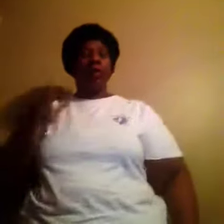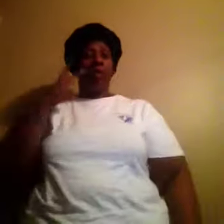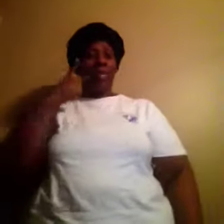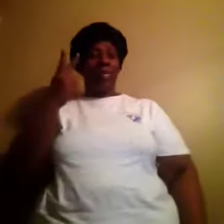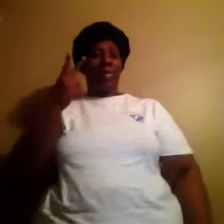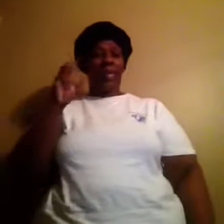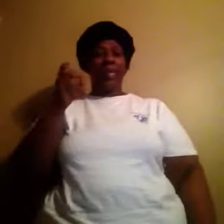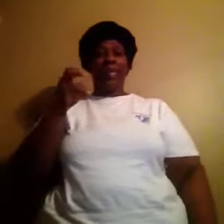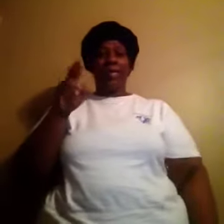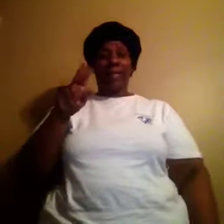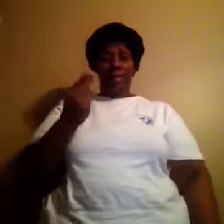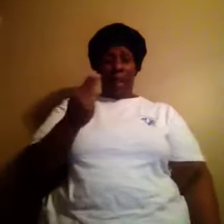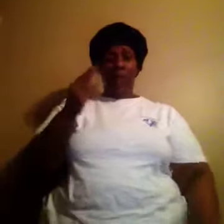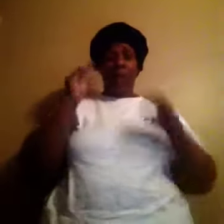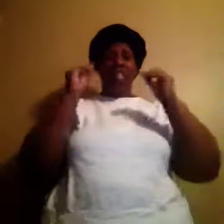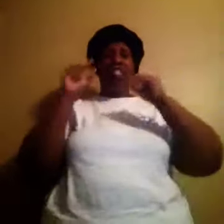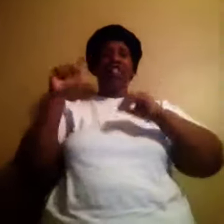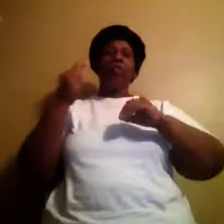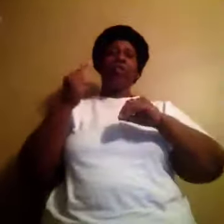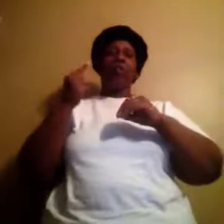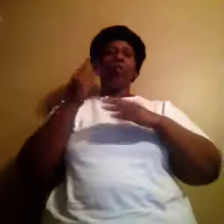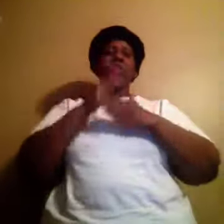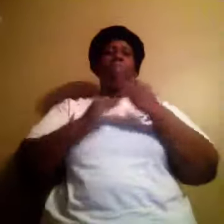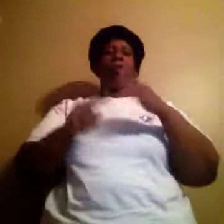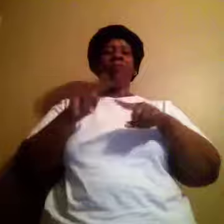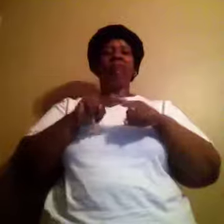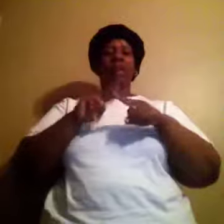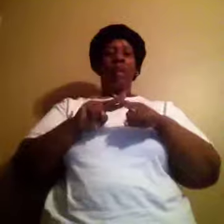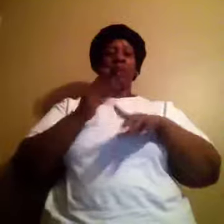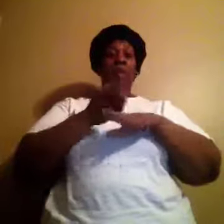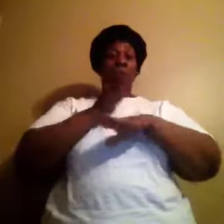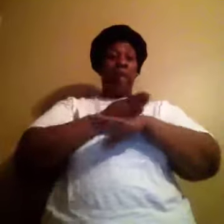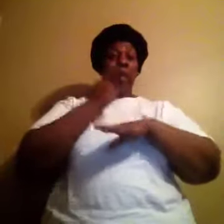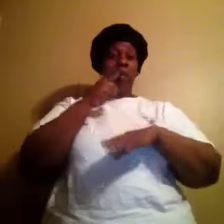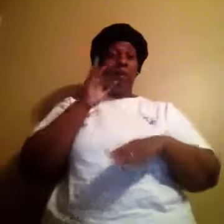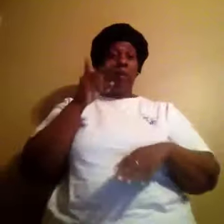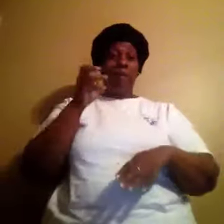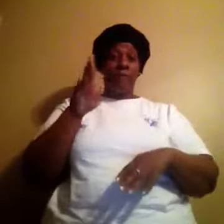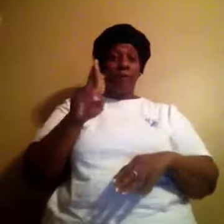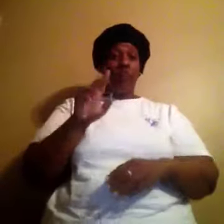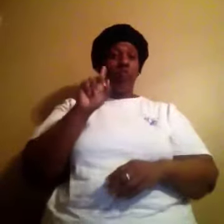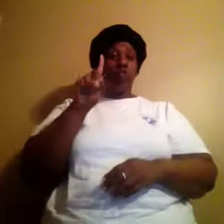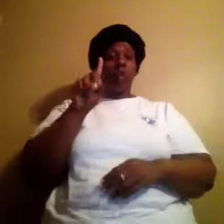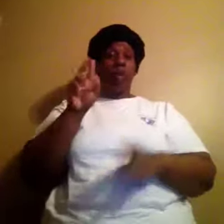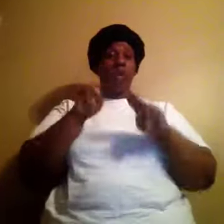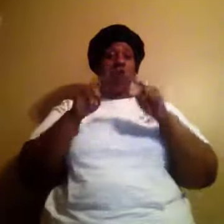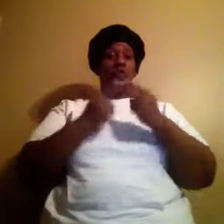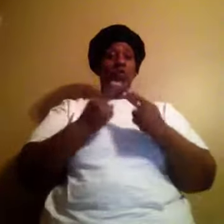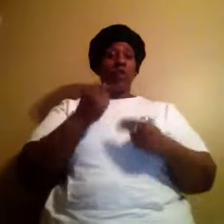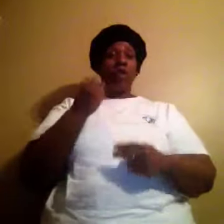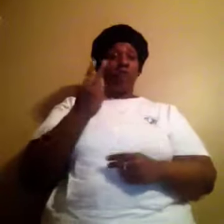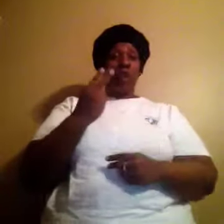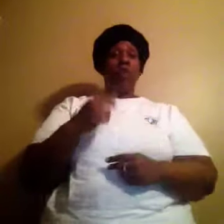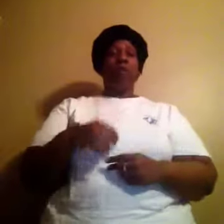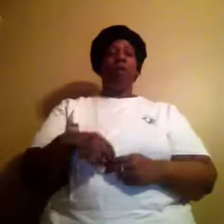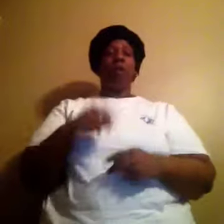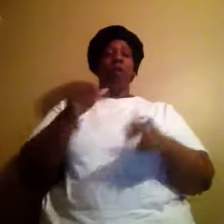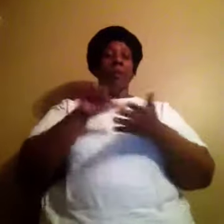watch Sarah teach the first part of the vocabulary lesson in Future 1, Unit 12, pages 226 to 227.